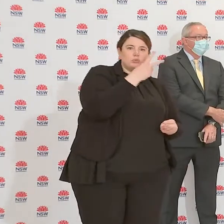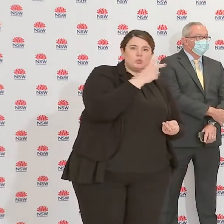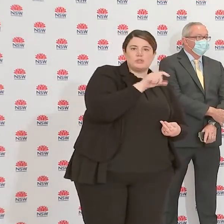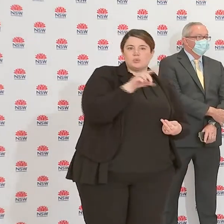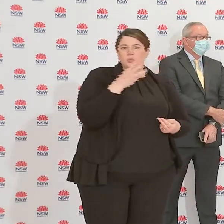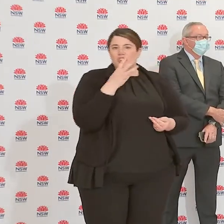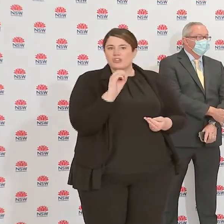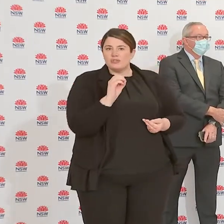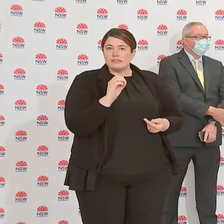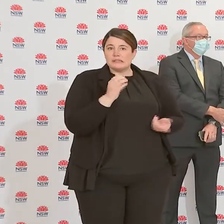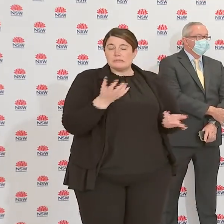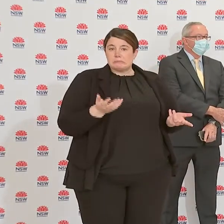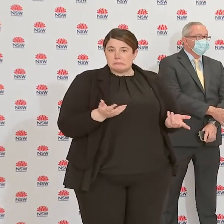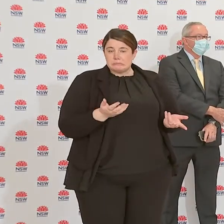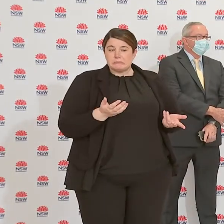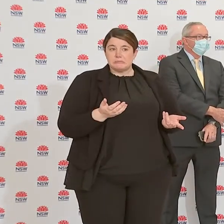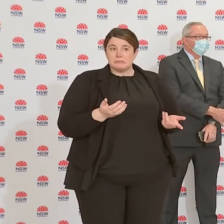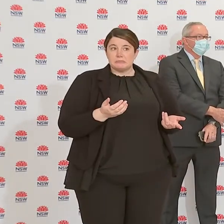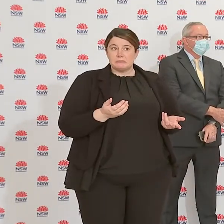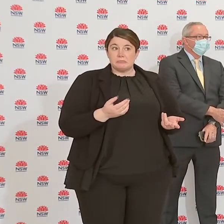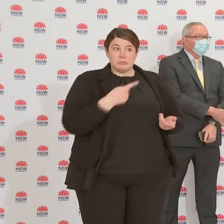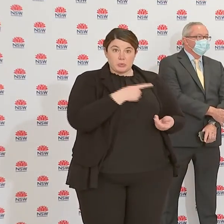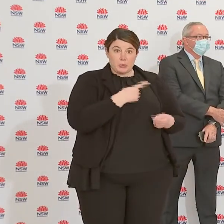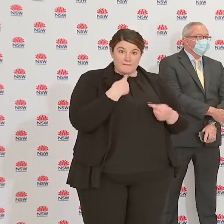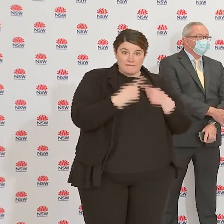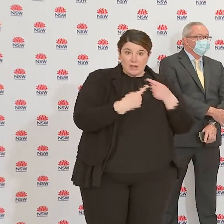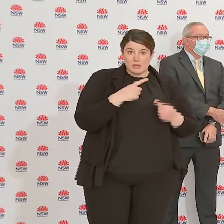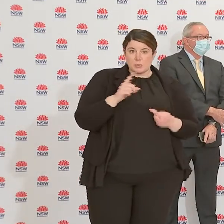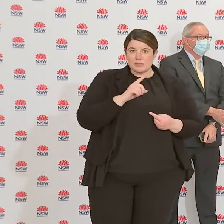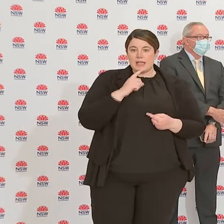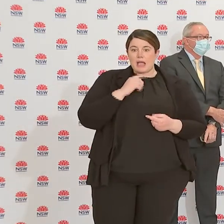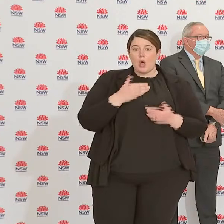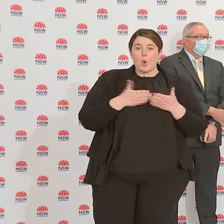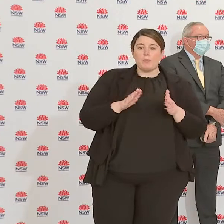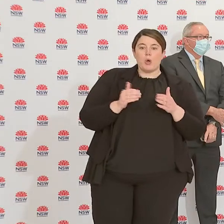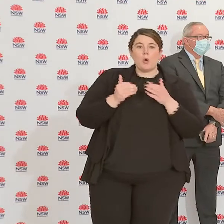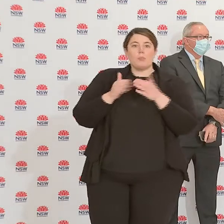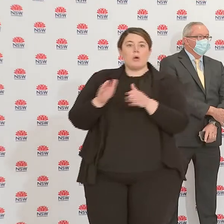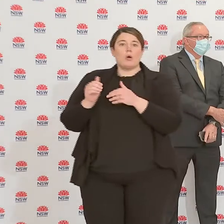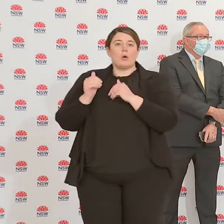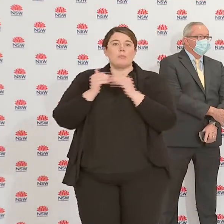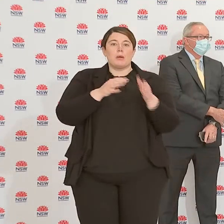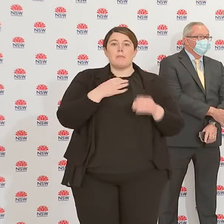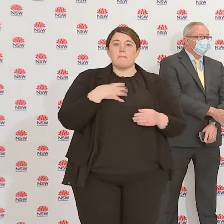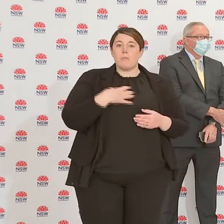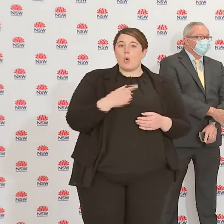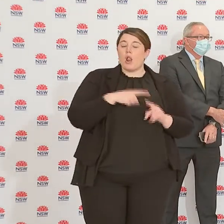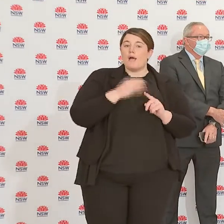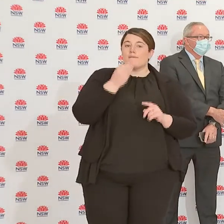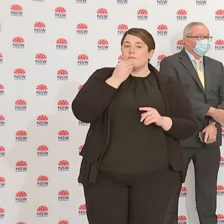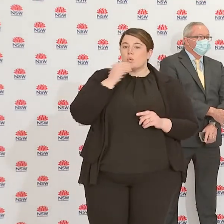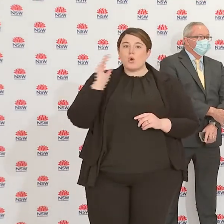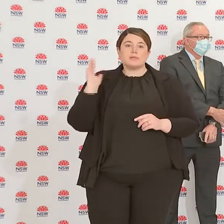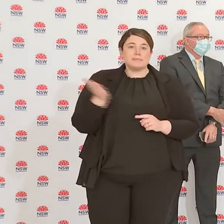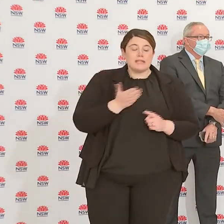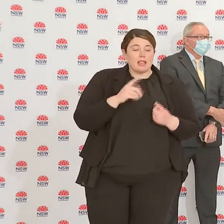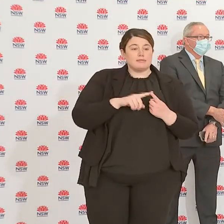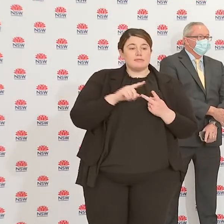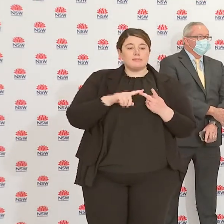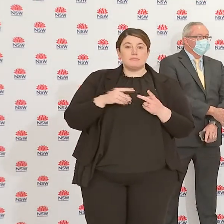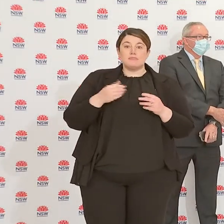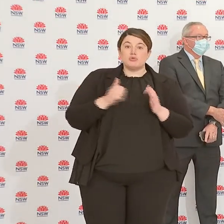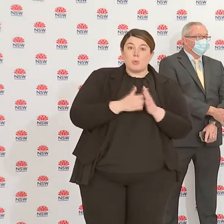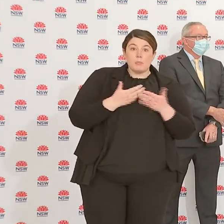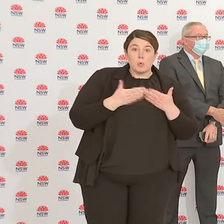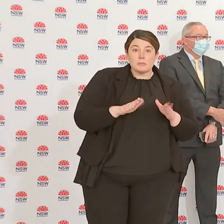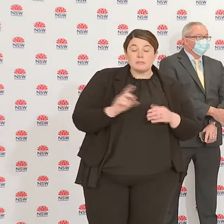say to government, you can open up bits of business, you can open up some hospitality in some capacity? Is that sort of where we're